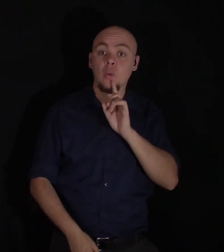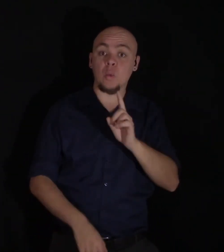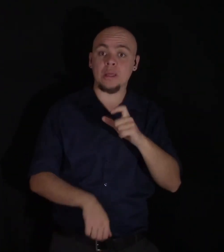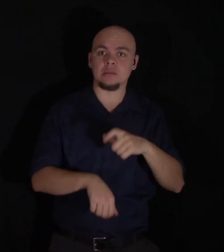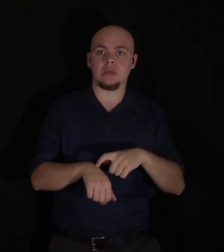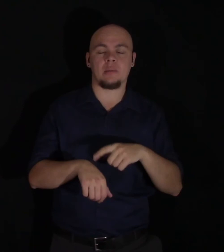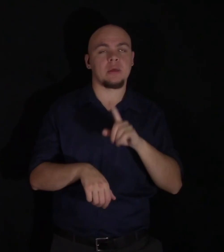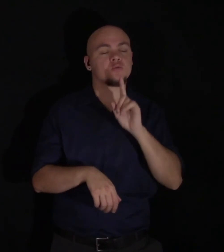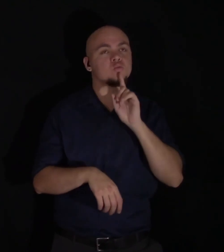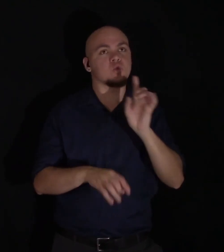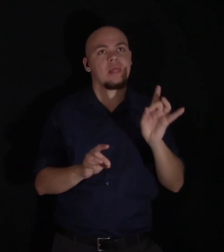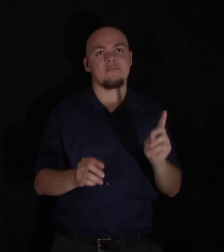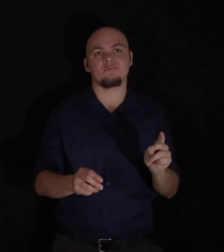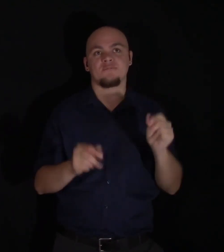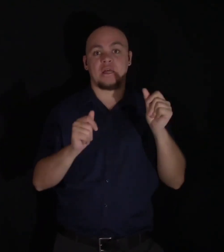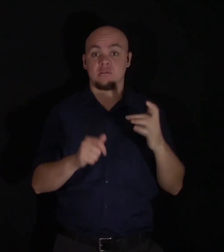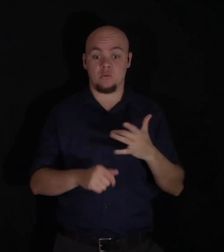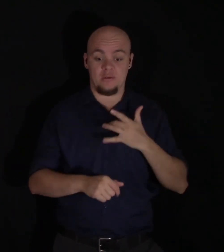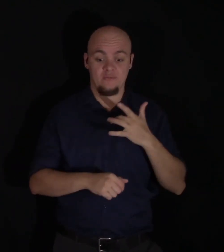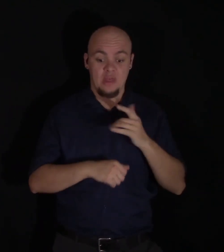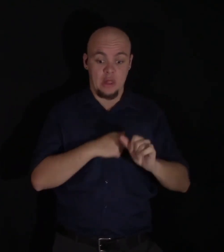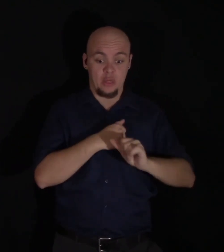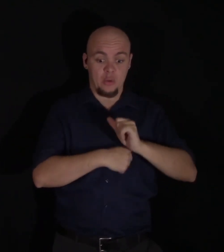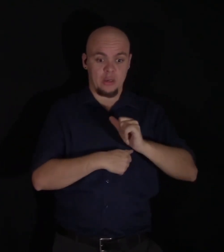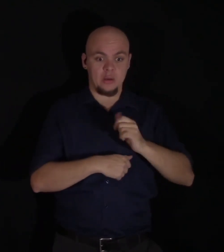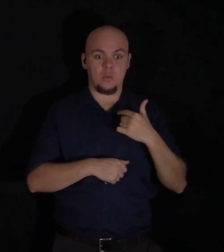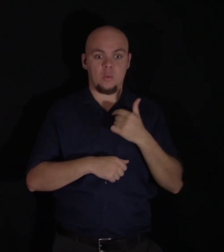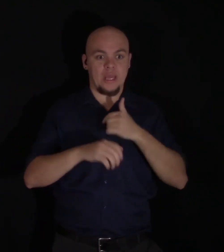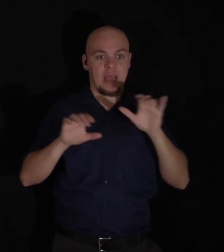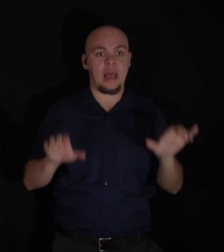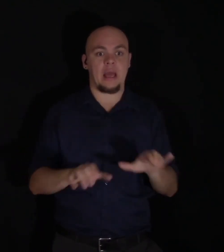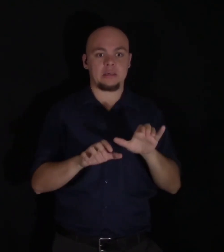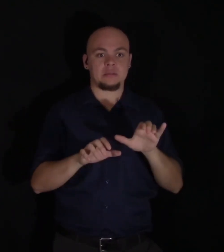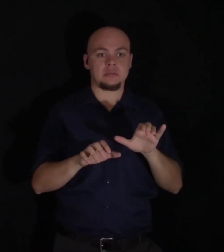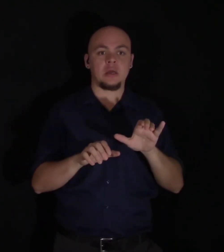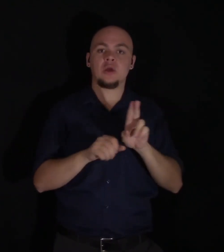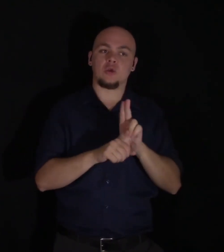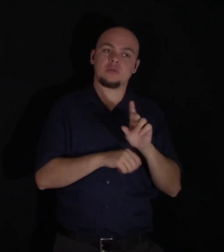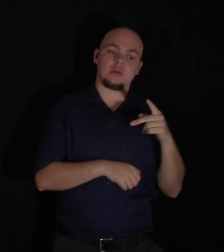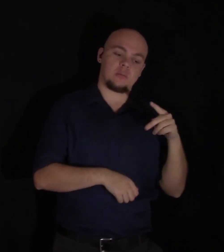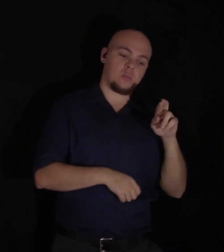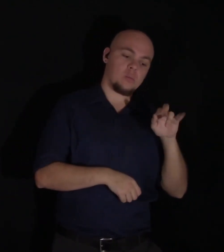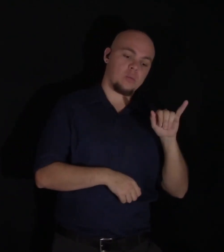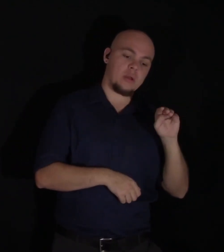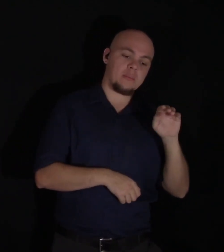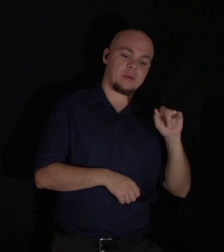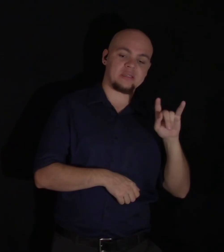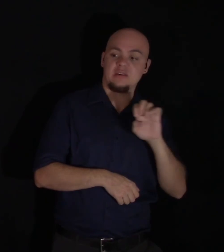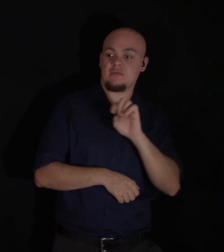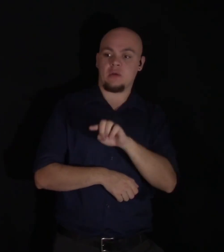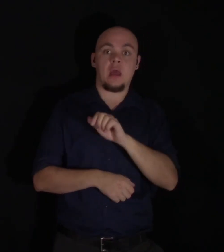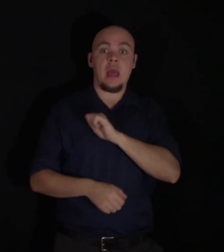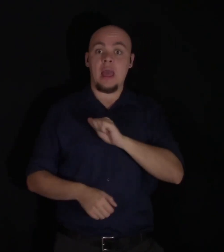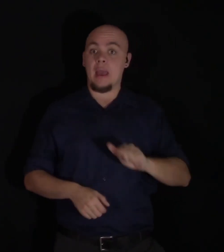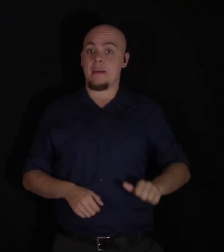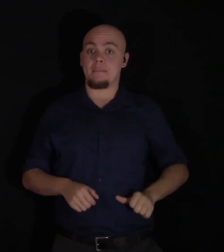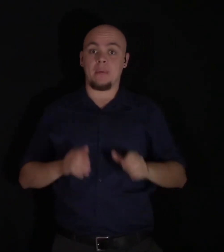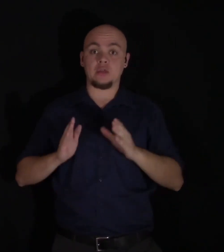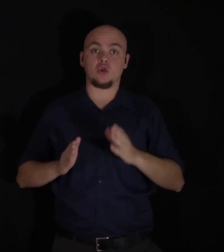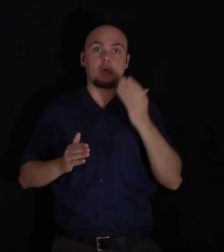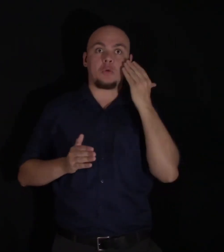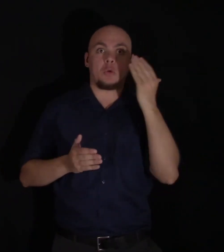fast. And when we feel threatened, we act and react with our primitives. Our ambassadors actually have no idea how we got into this